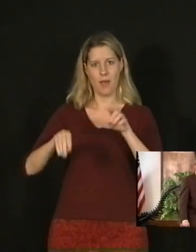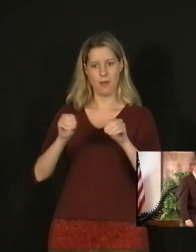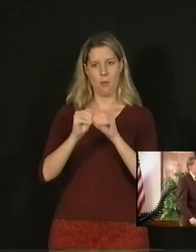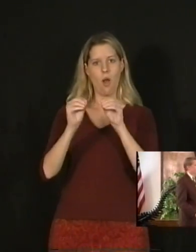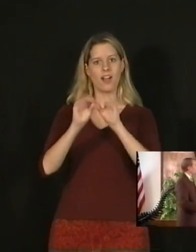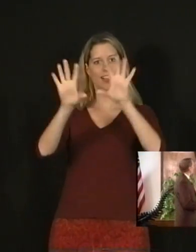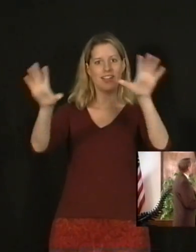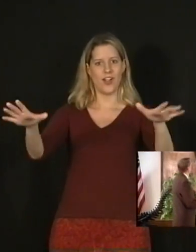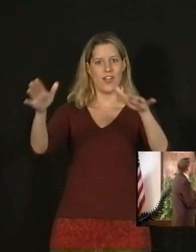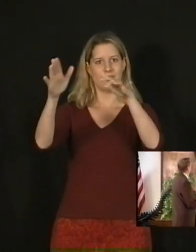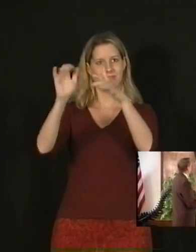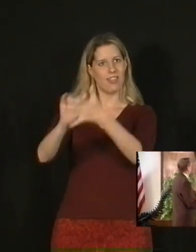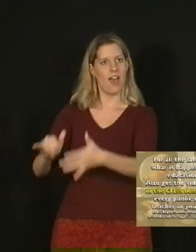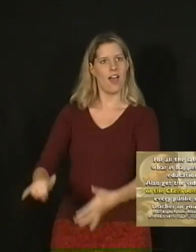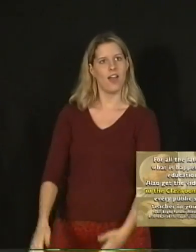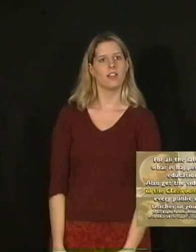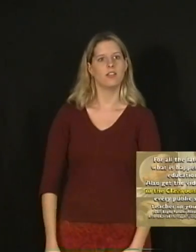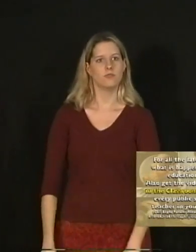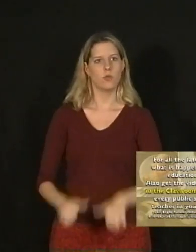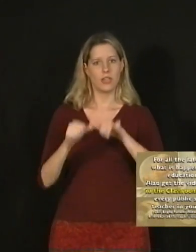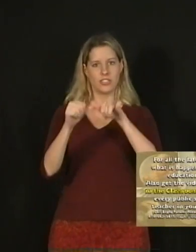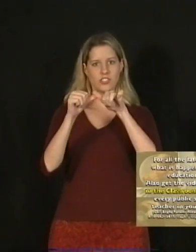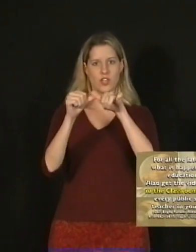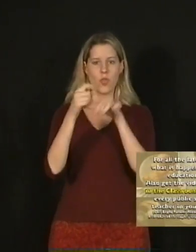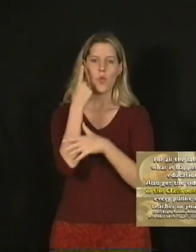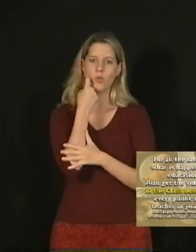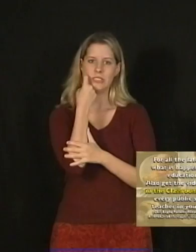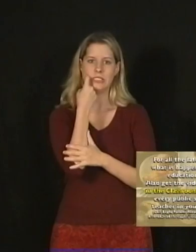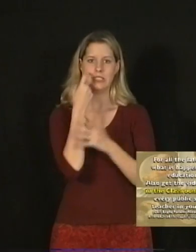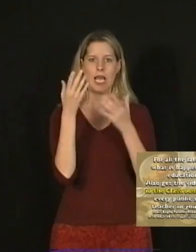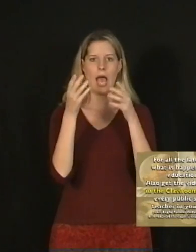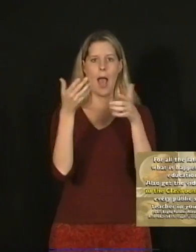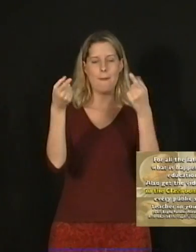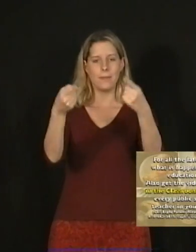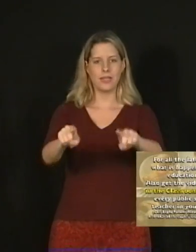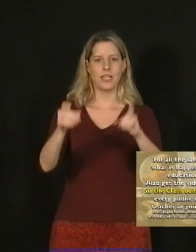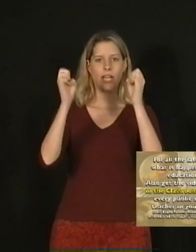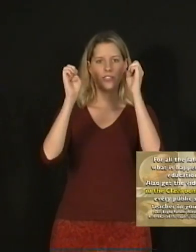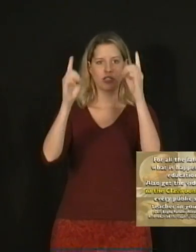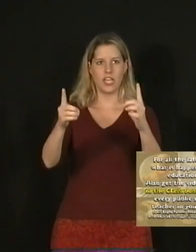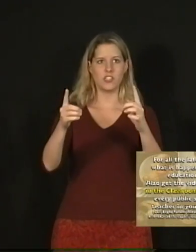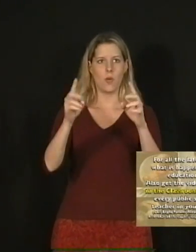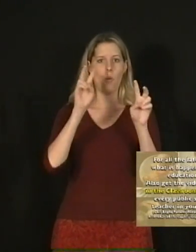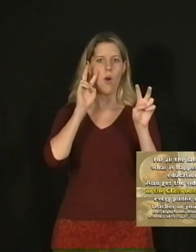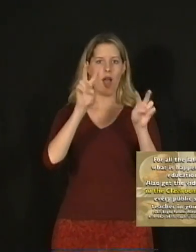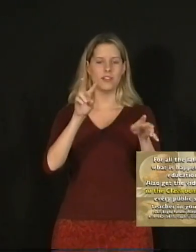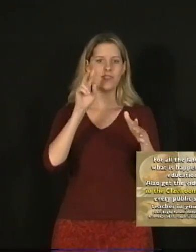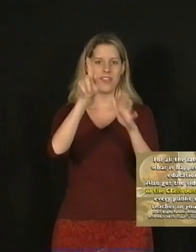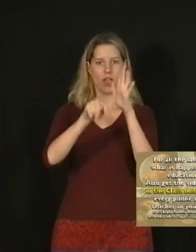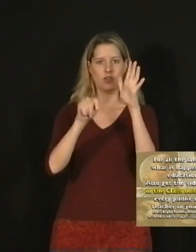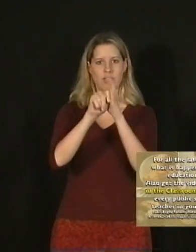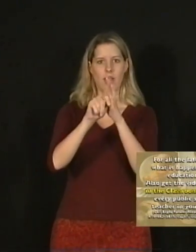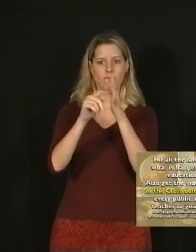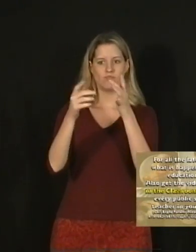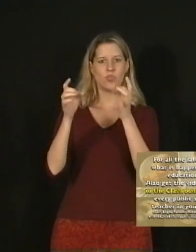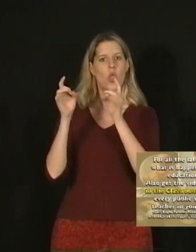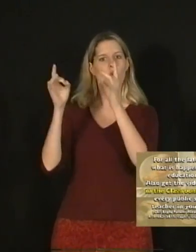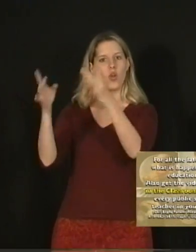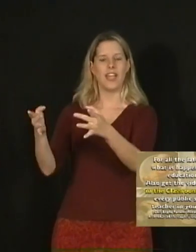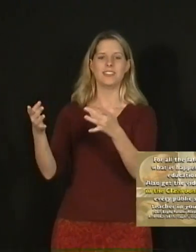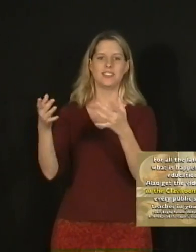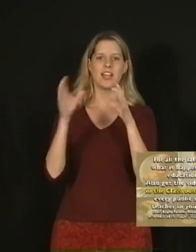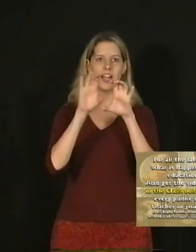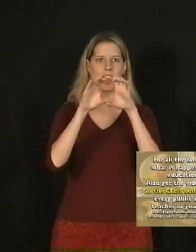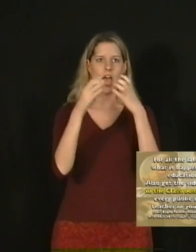than that. If you want to keep up on the latest of what's happening in education, you might want to watch the video Crisis in the Classroom from Eagle